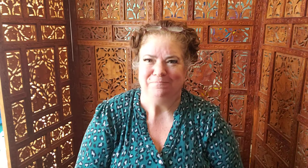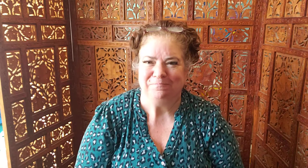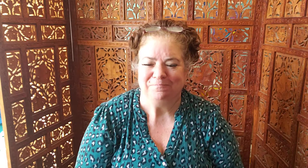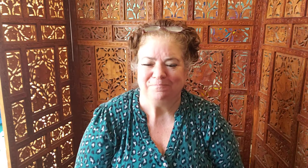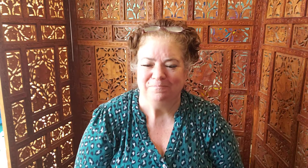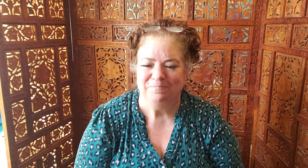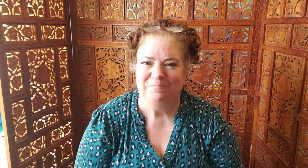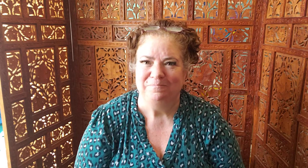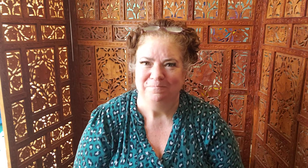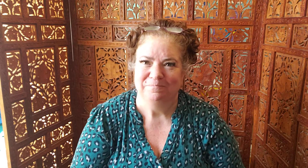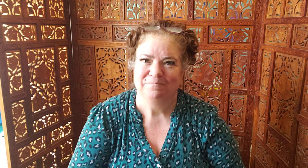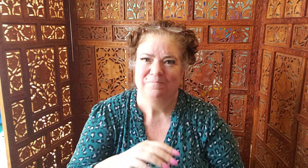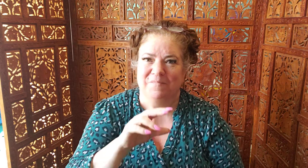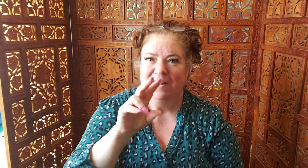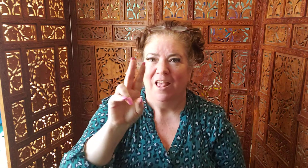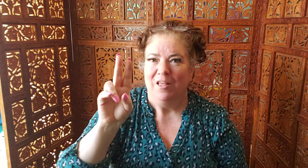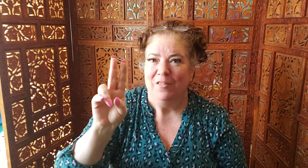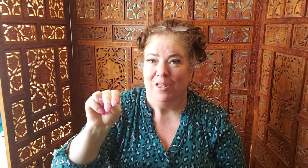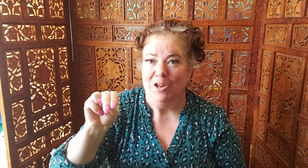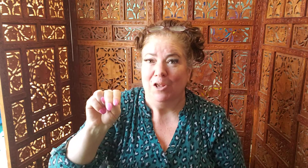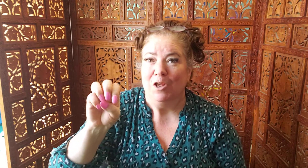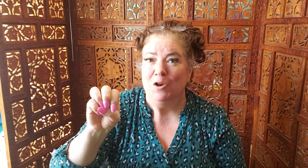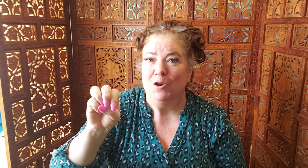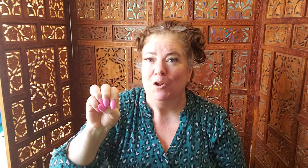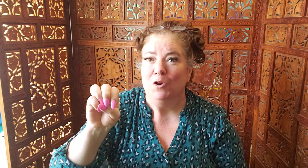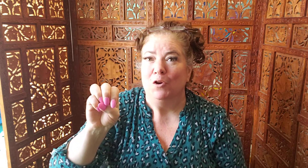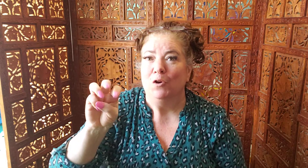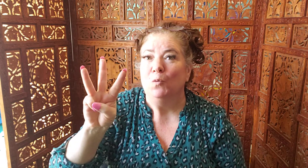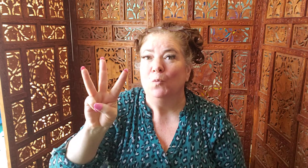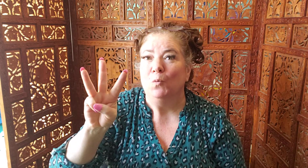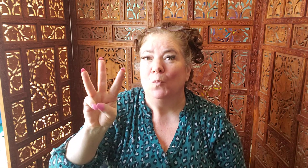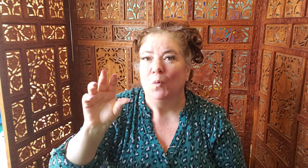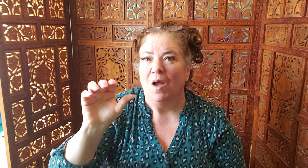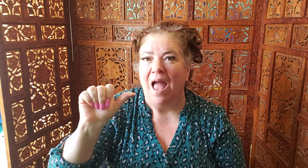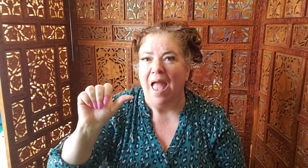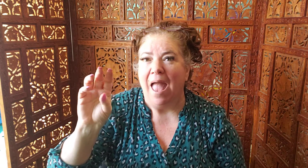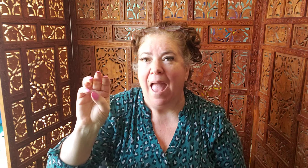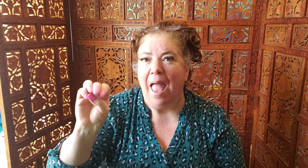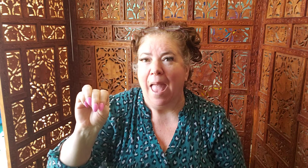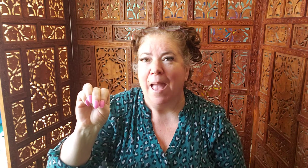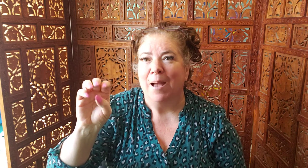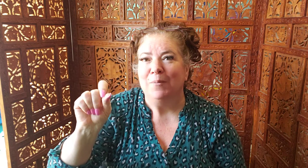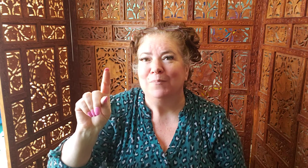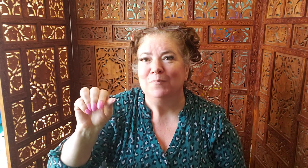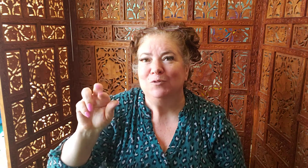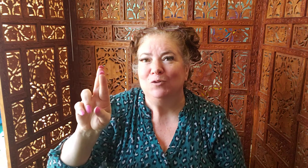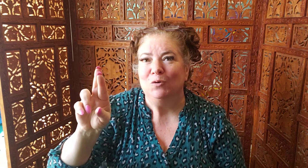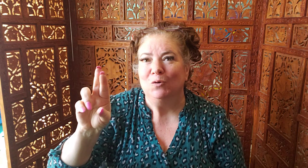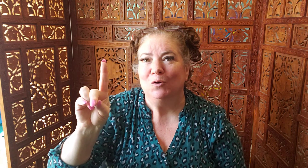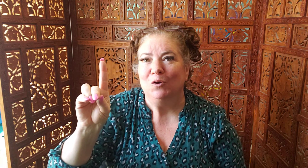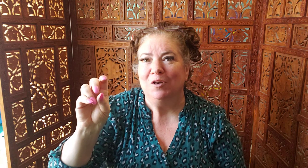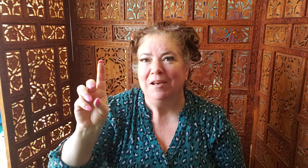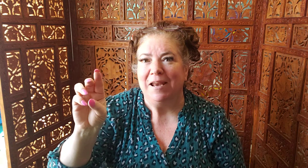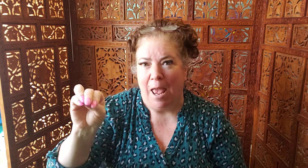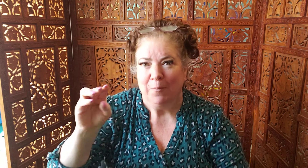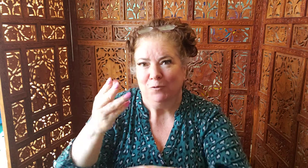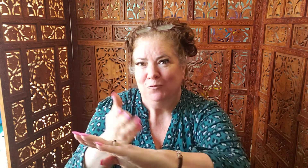The New Amsterdam was magnificently restored, and for the first time in 75 years, major corporations became interested